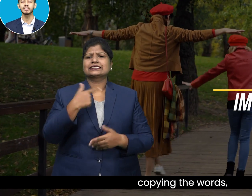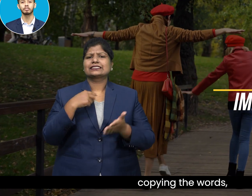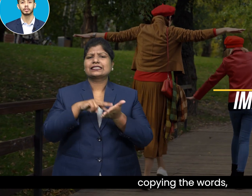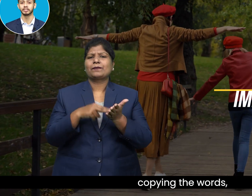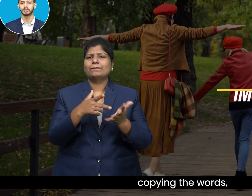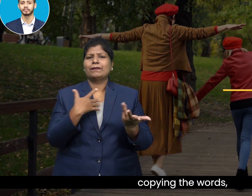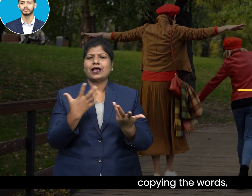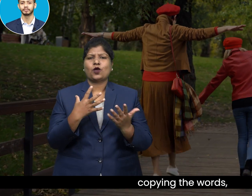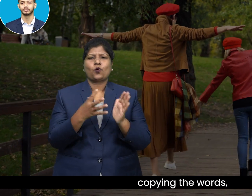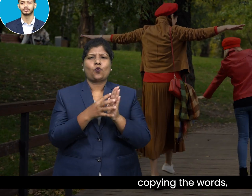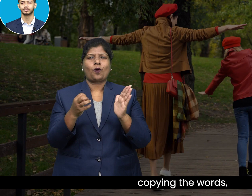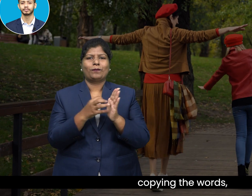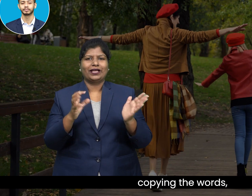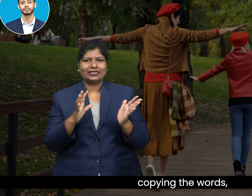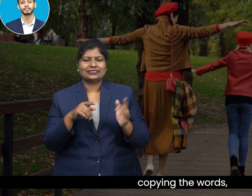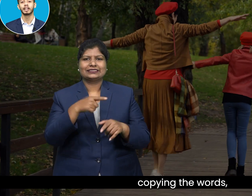Copying the words,